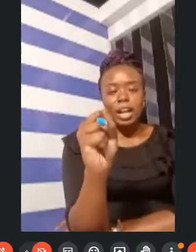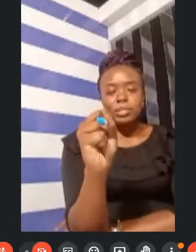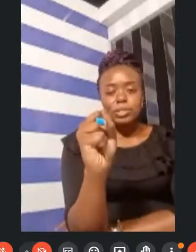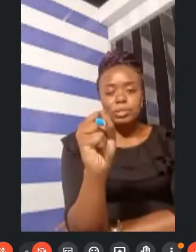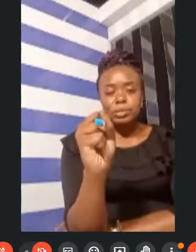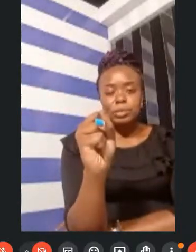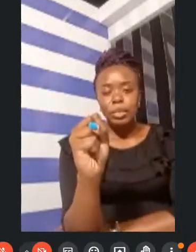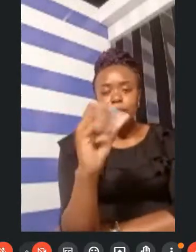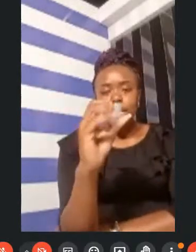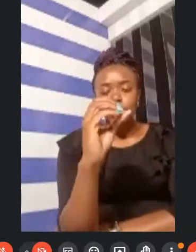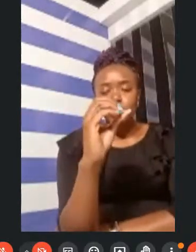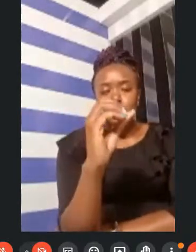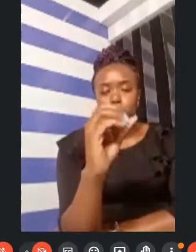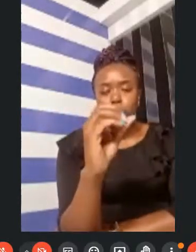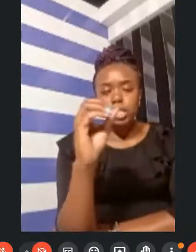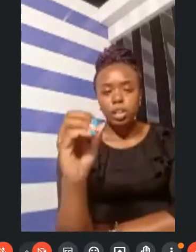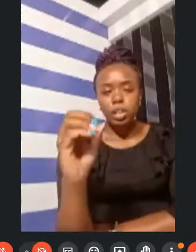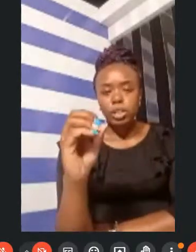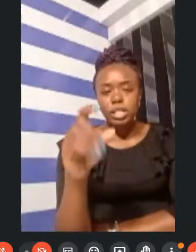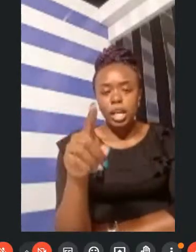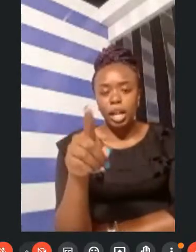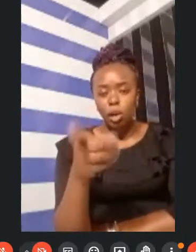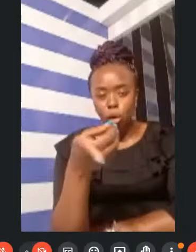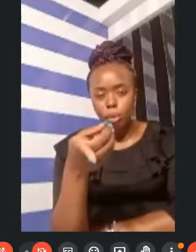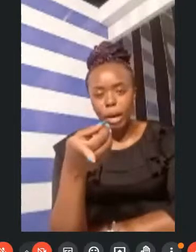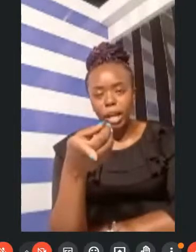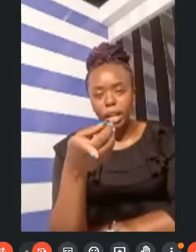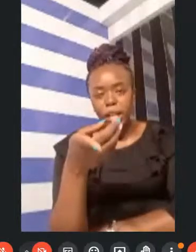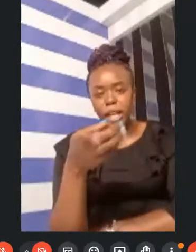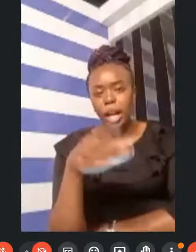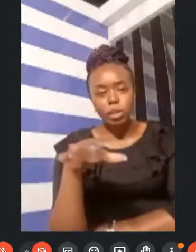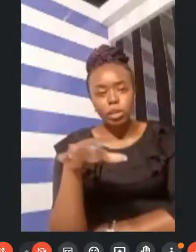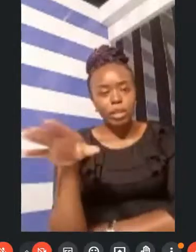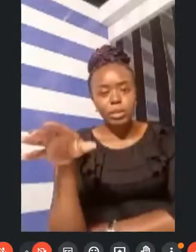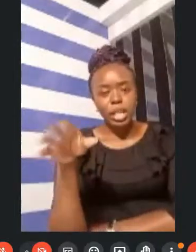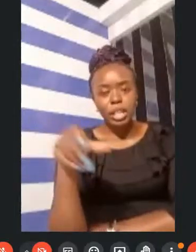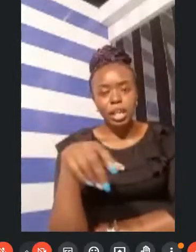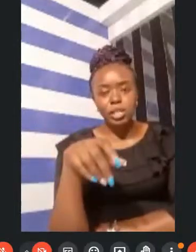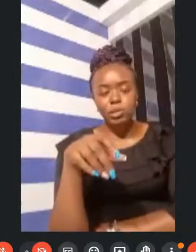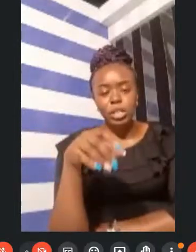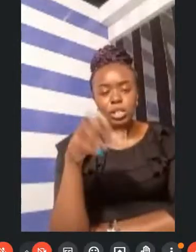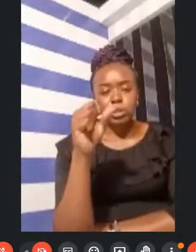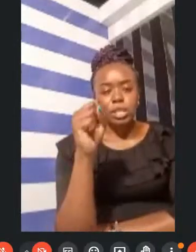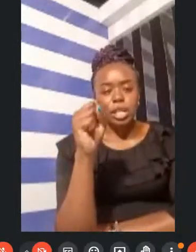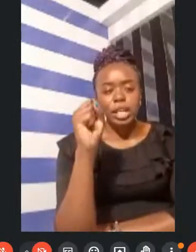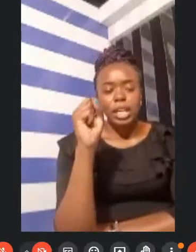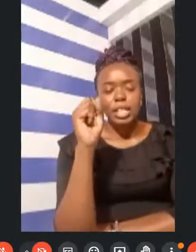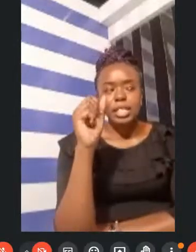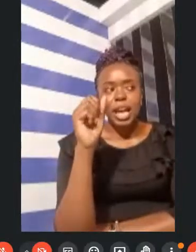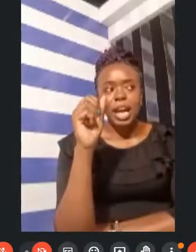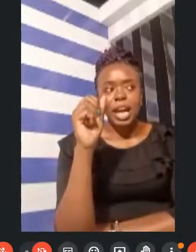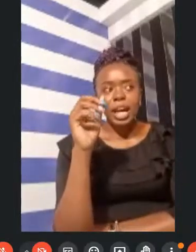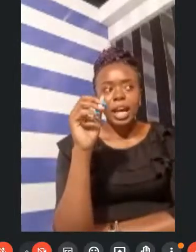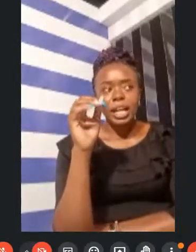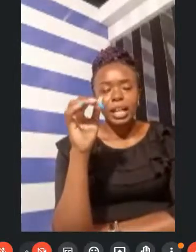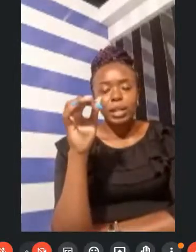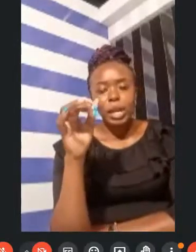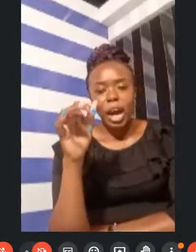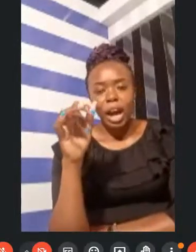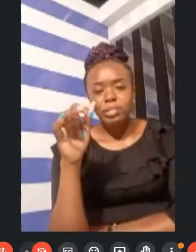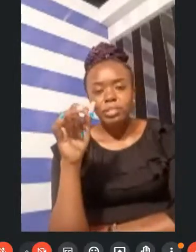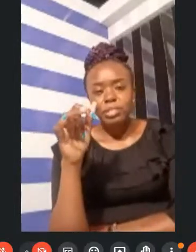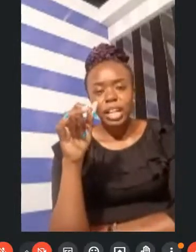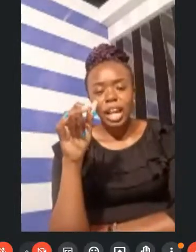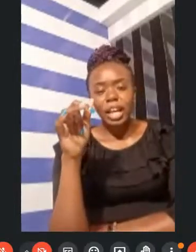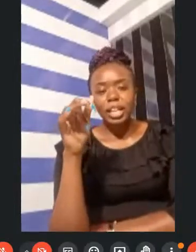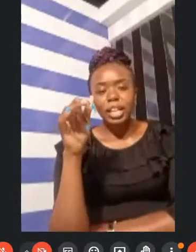say 5, two zeros, comma. Yeah, you don't have to sign the rest of the zeros.